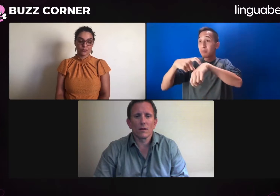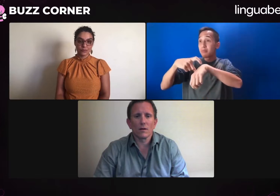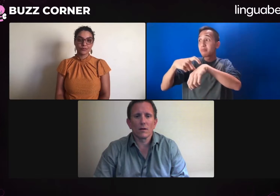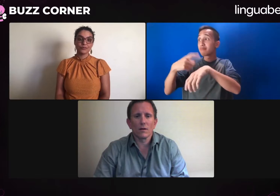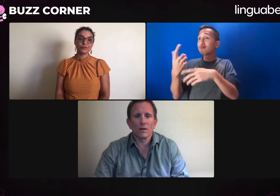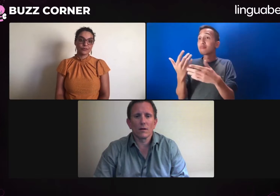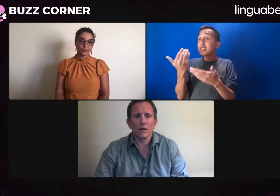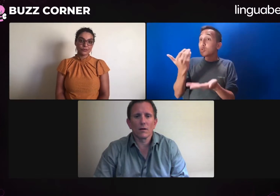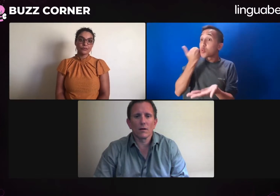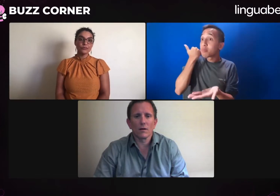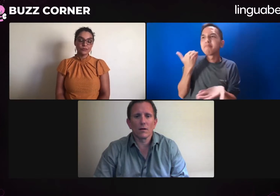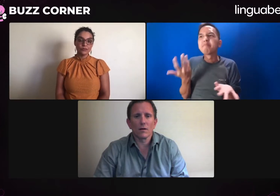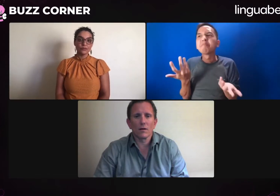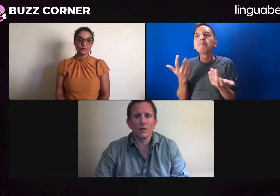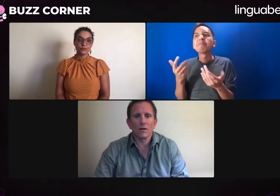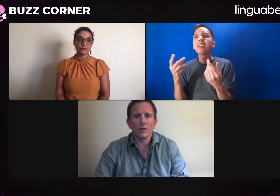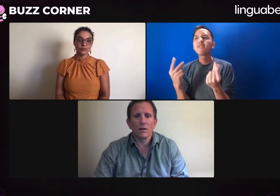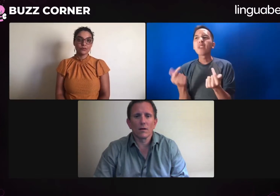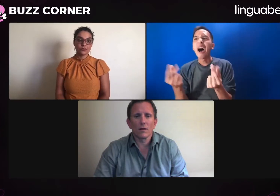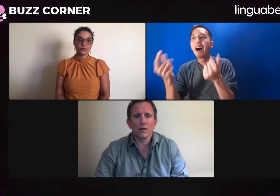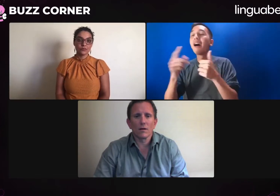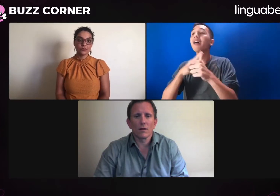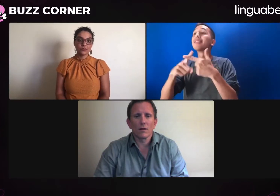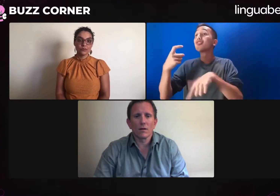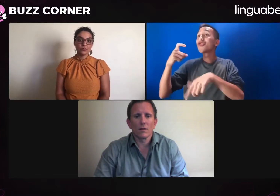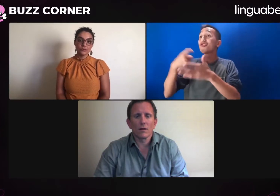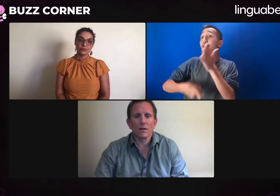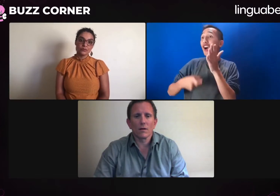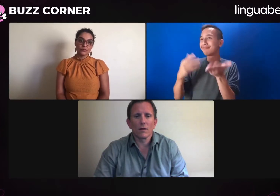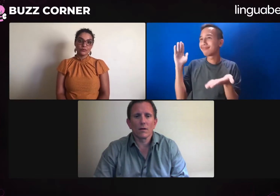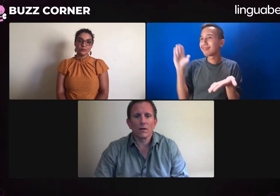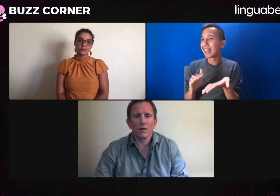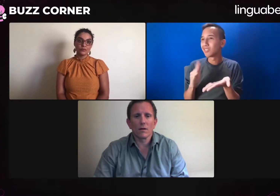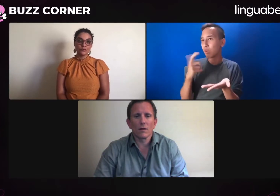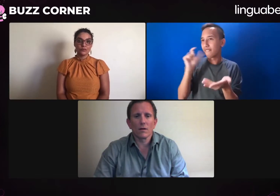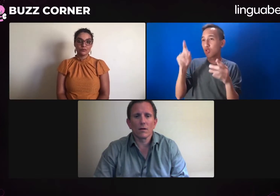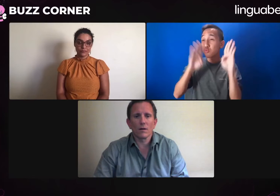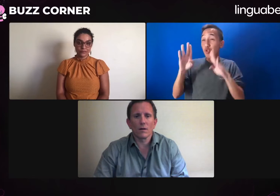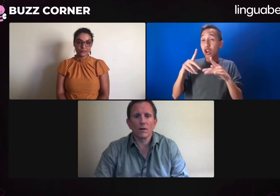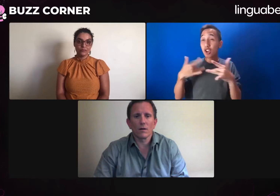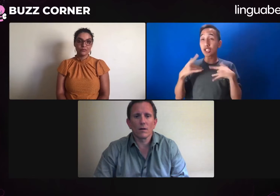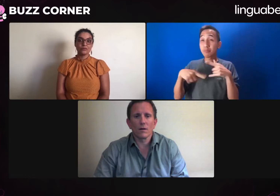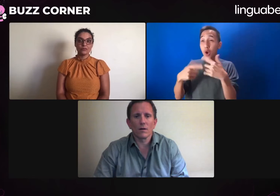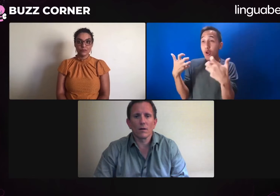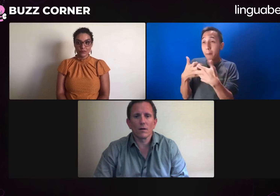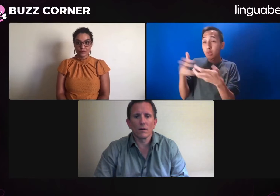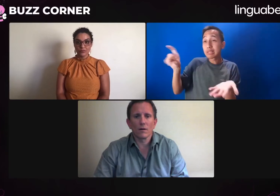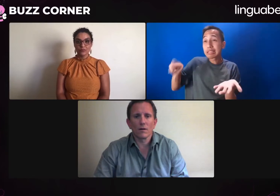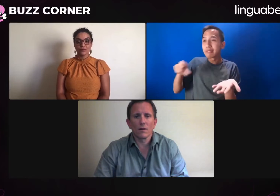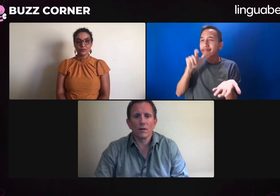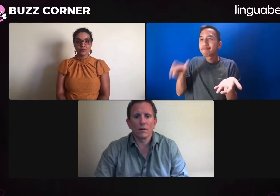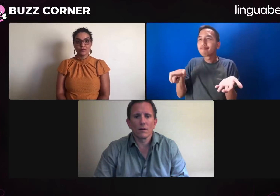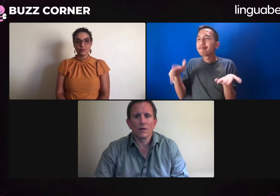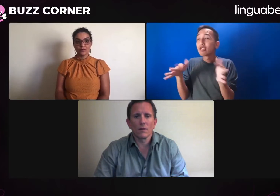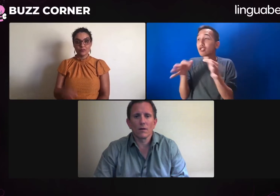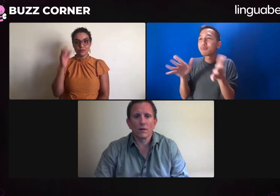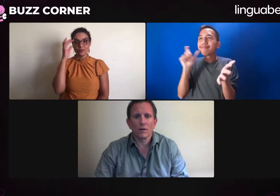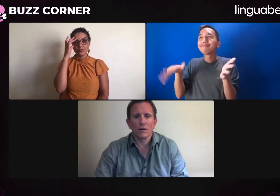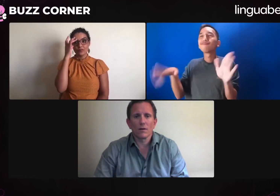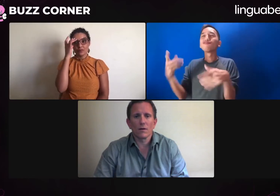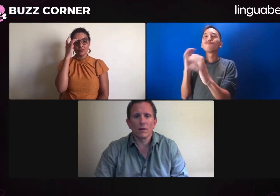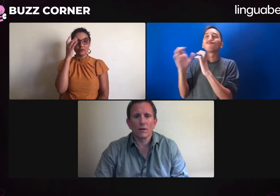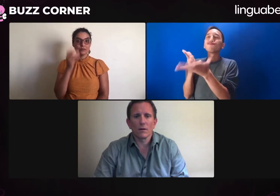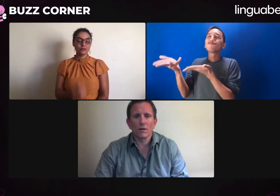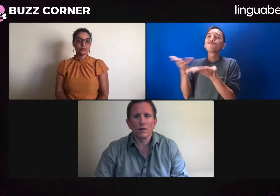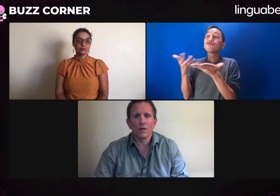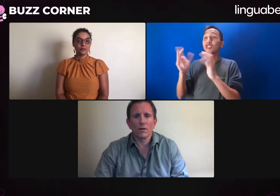the world as a whole would rather work with hearing people, and they think that it can save them money, it'll save them